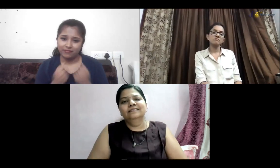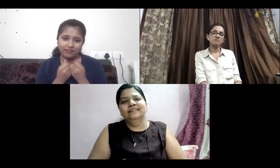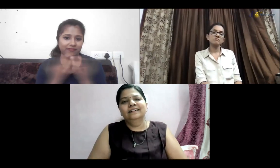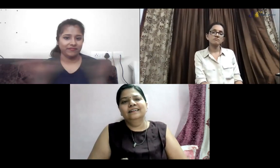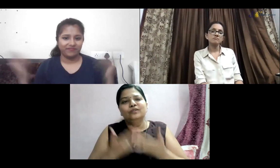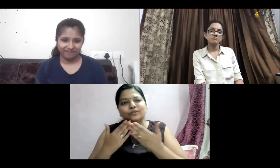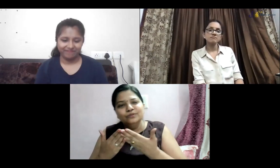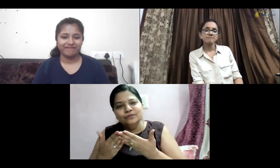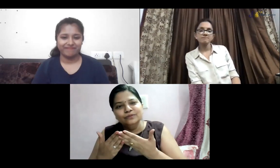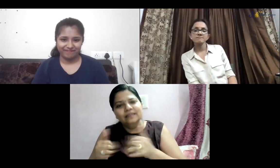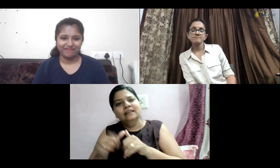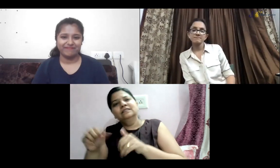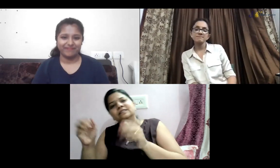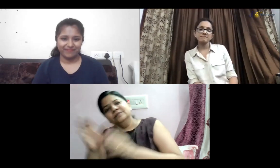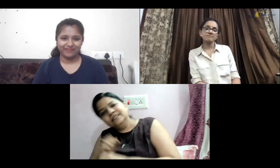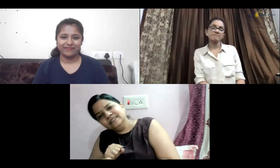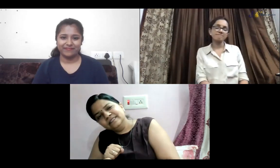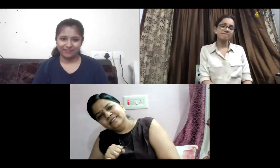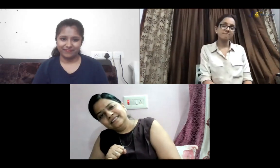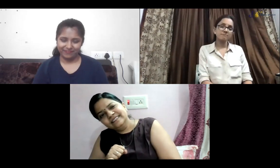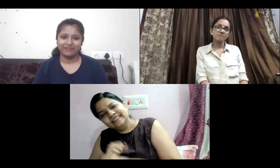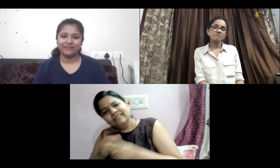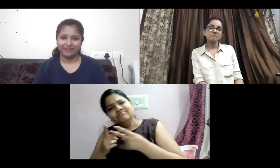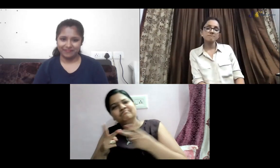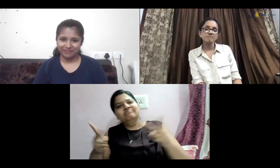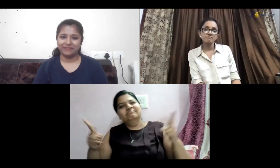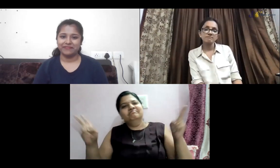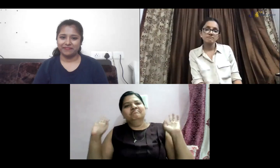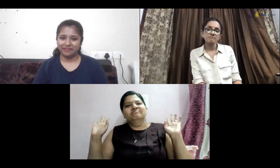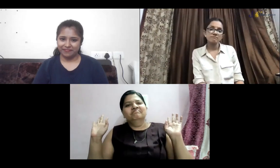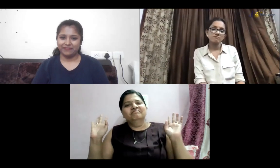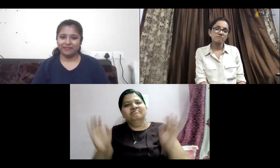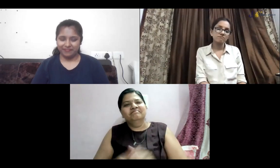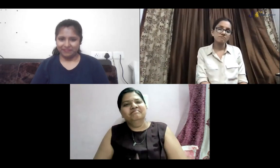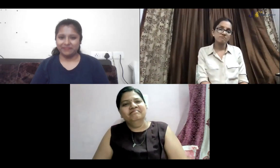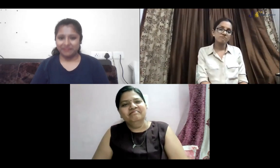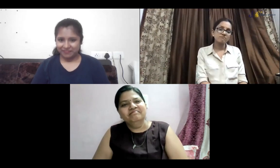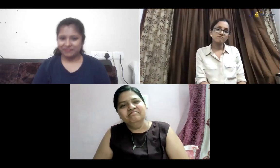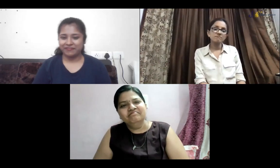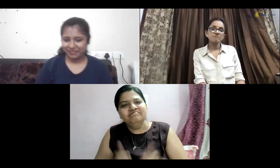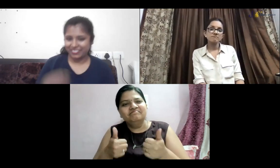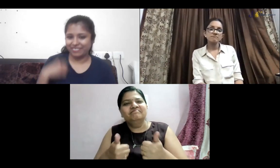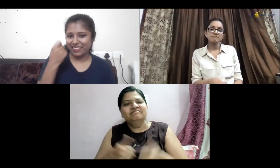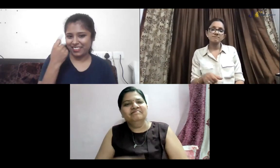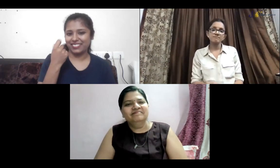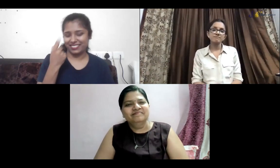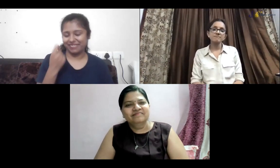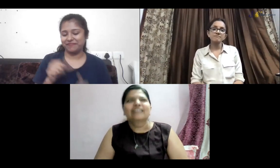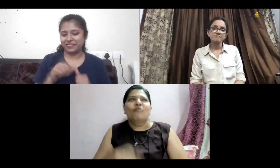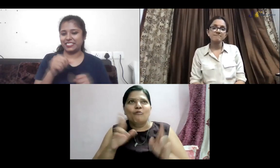problem being faced in the hospitals too, at all the places in education, we are missing accessibility at all public